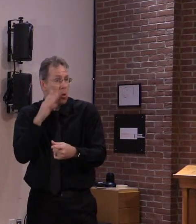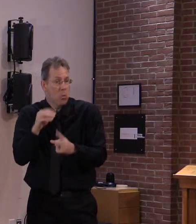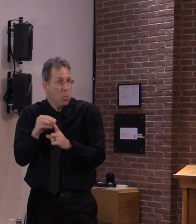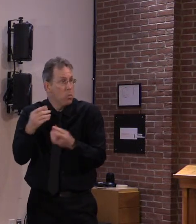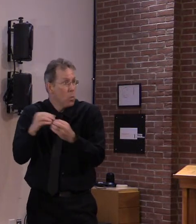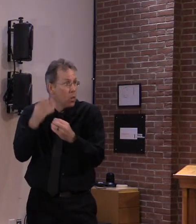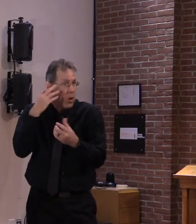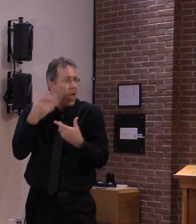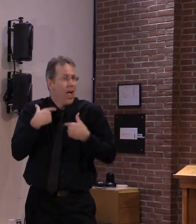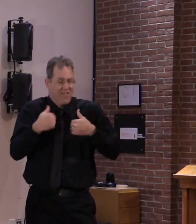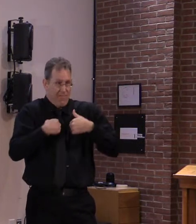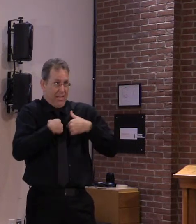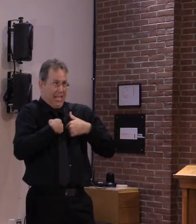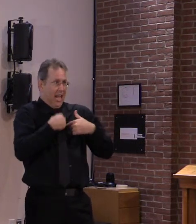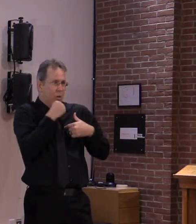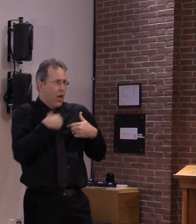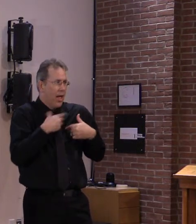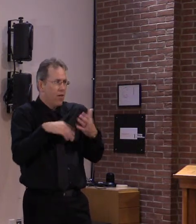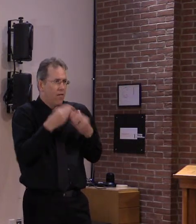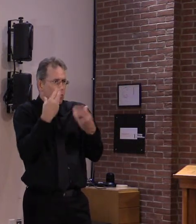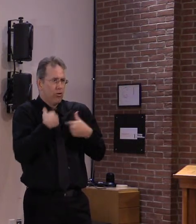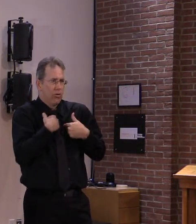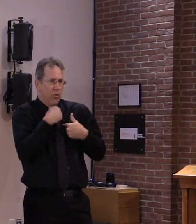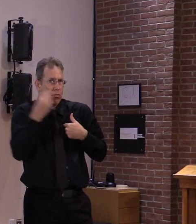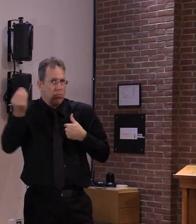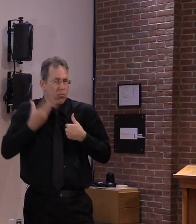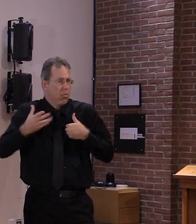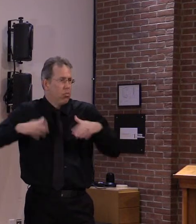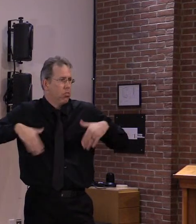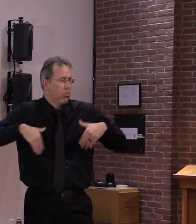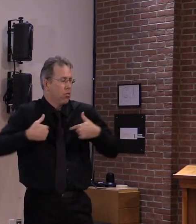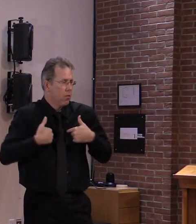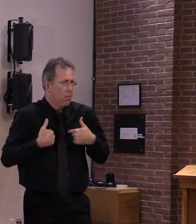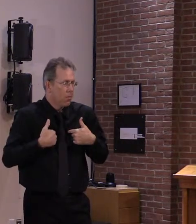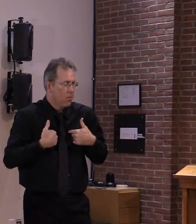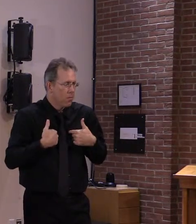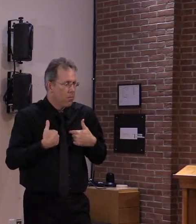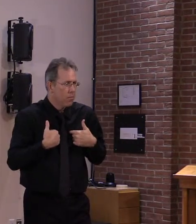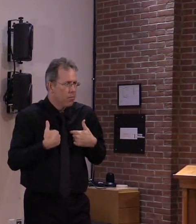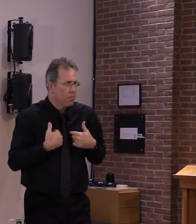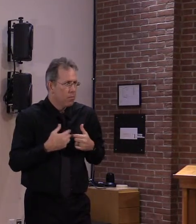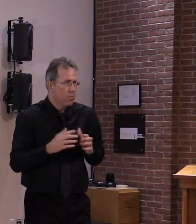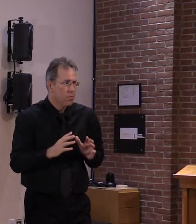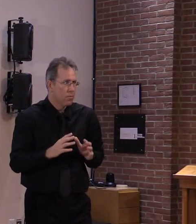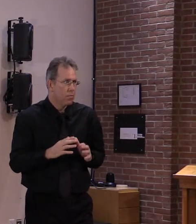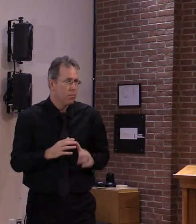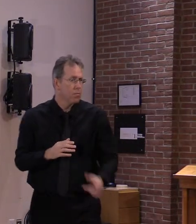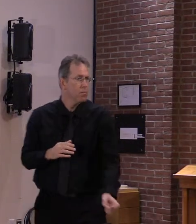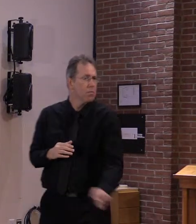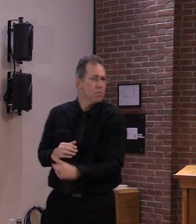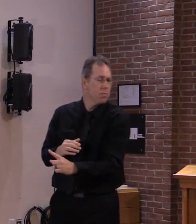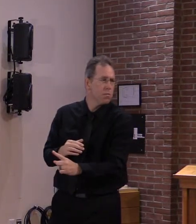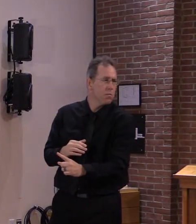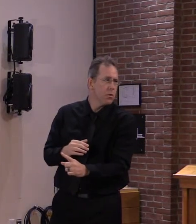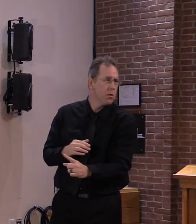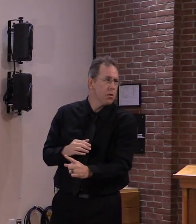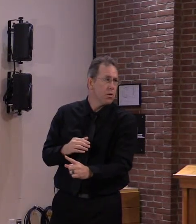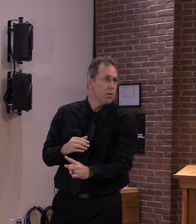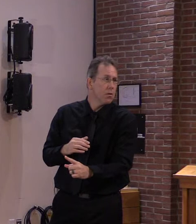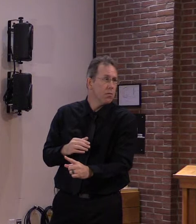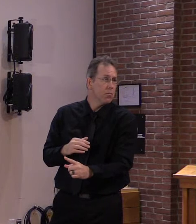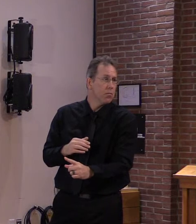to assess that at this point in time. From our initial standpoint, it appears that this reaffirms that what we're